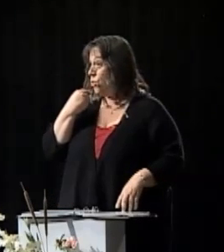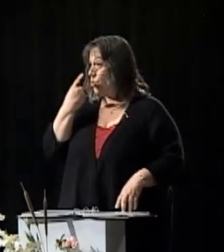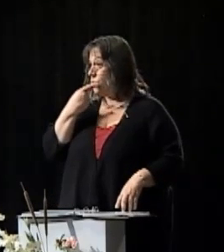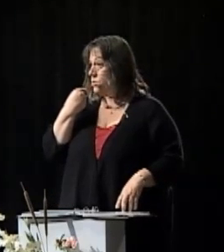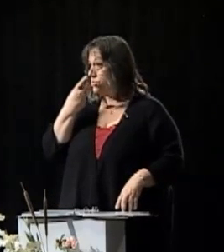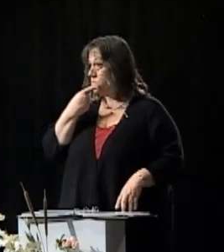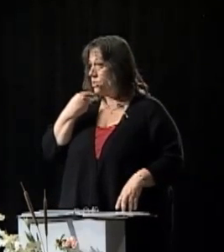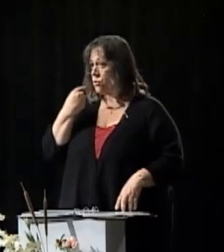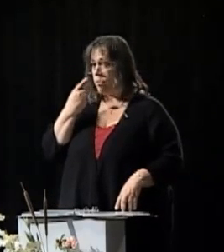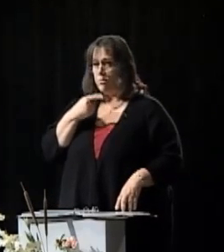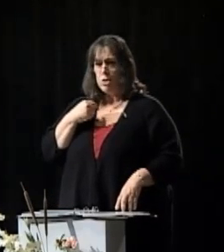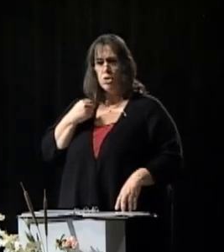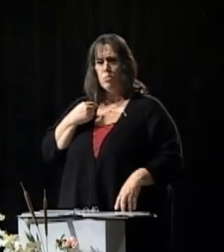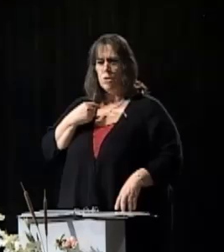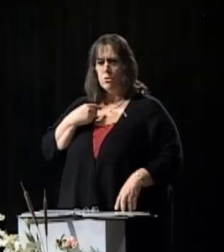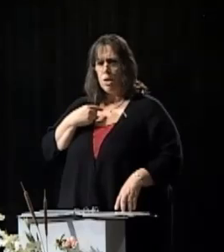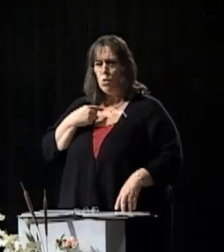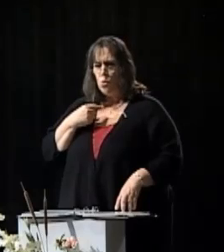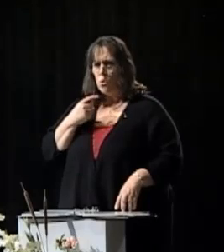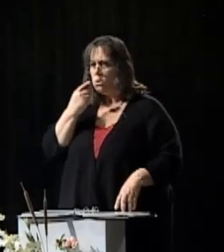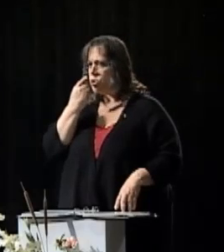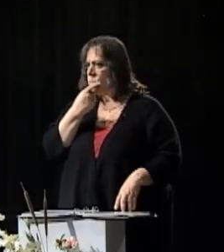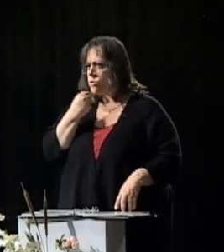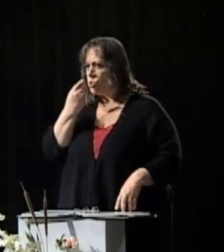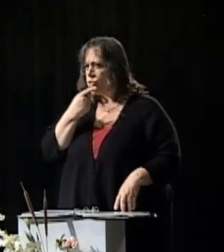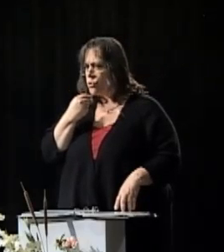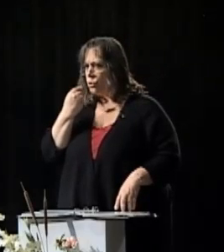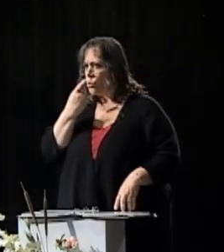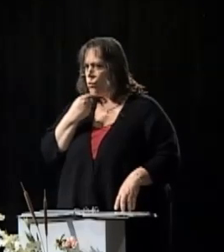Who is it around the lips? Because when you say who, it's the circle who,